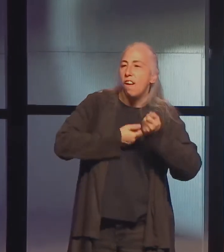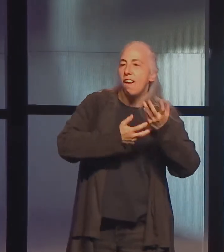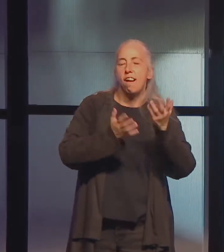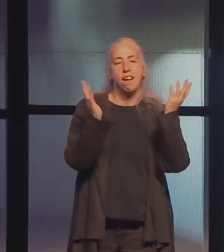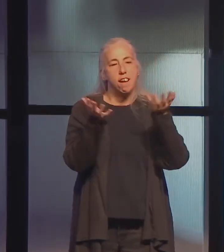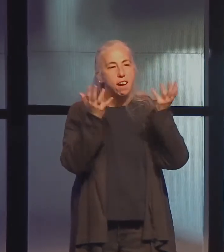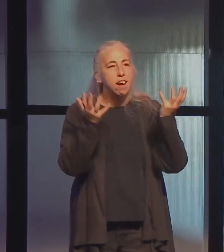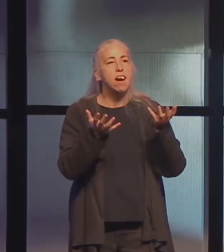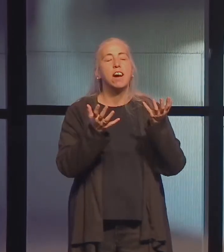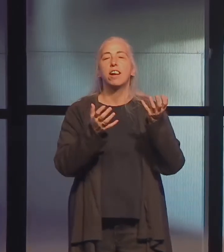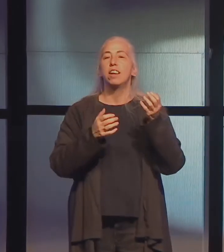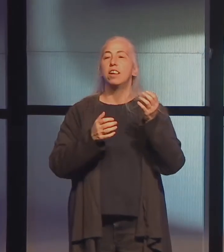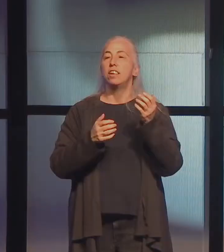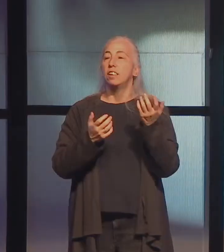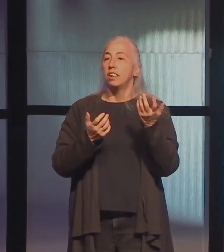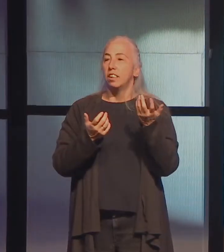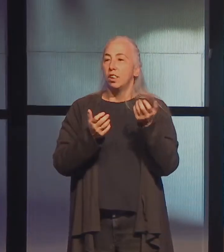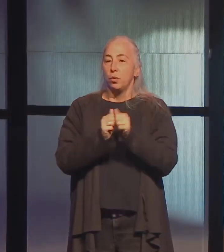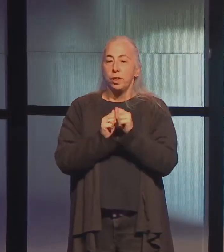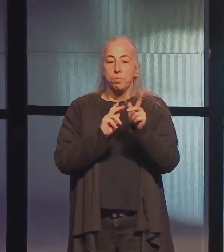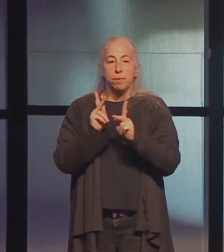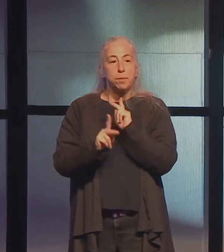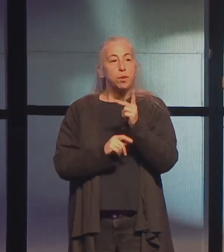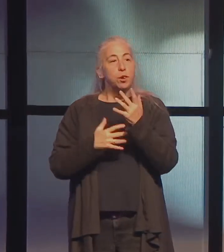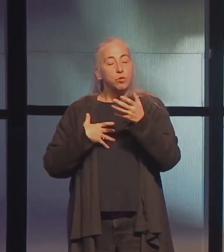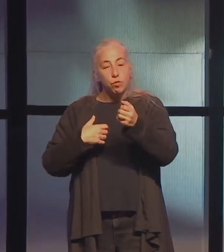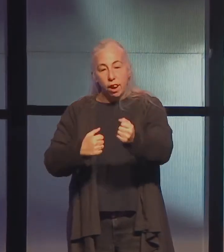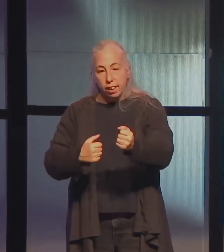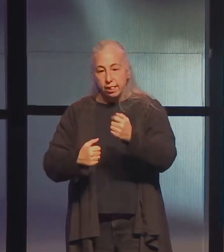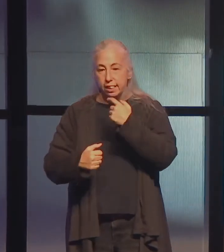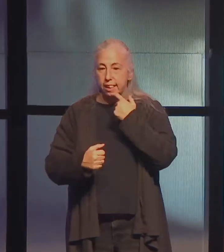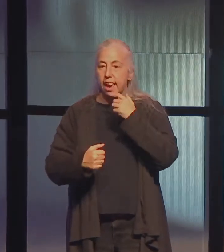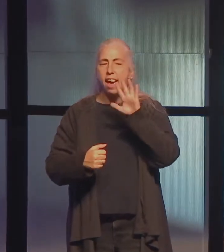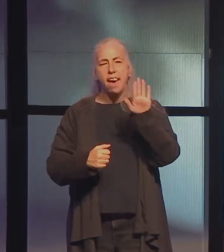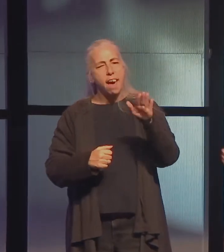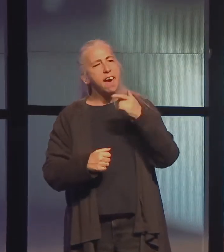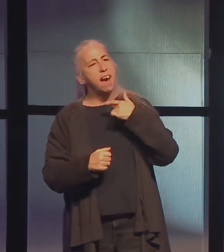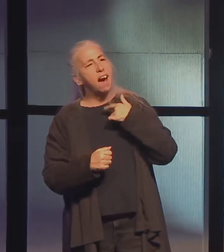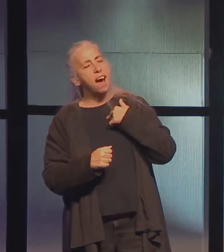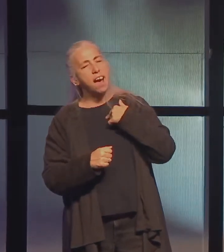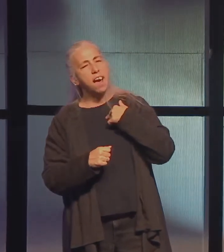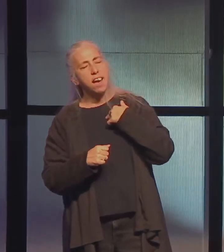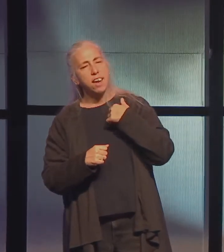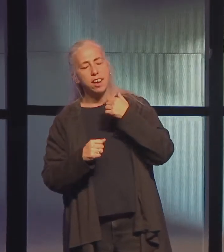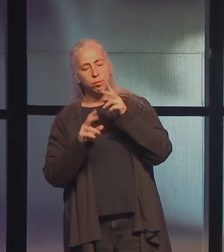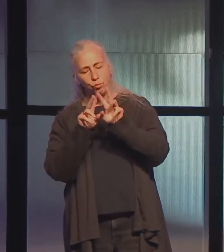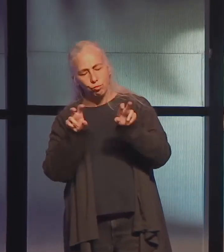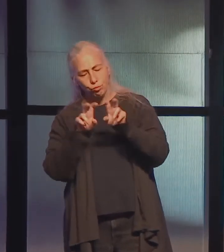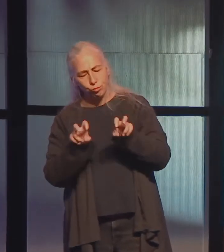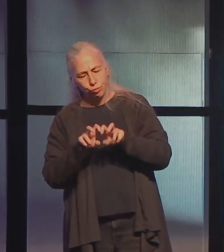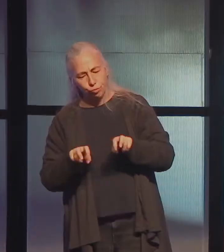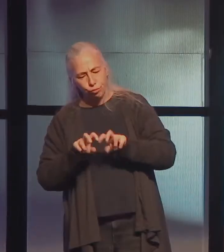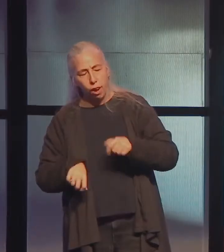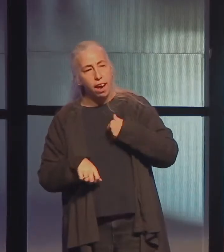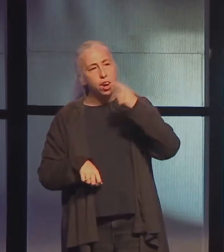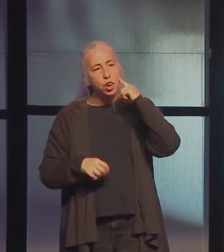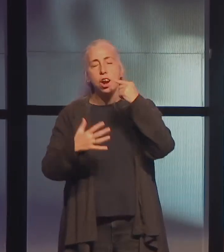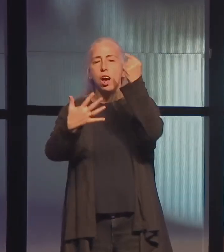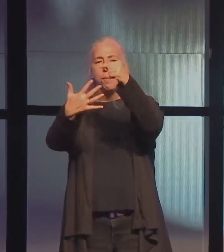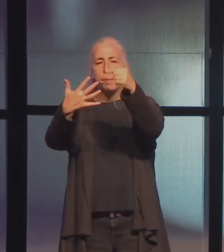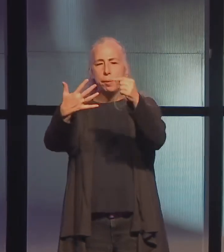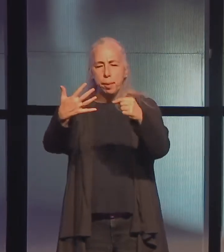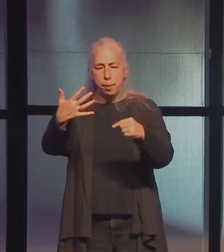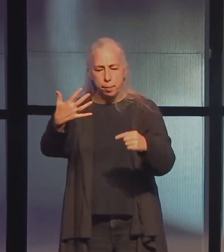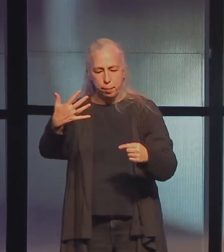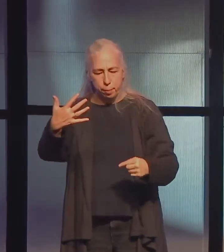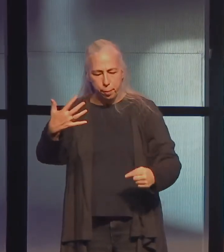with a group of people you trust. Bring to them, these are the questions I asked of it. I wrote it down. This is what it told me. And I've got to bring